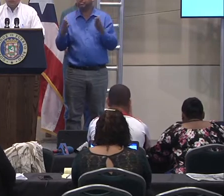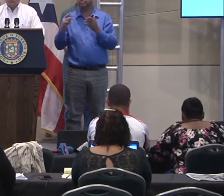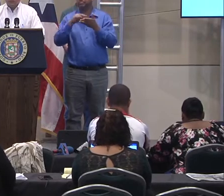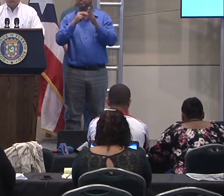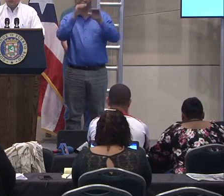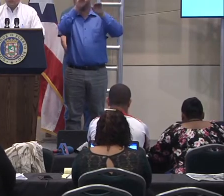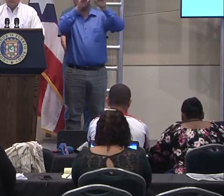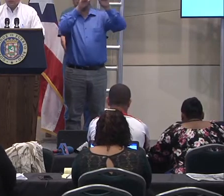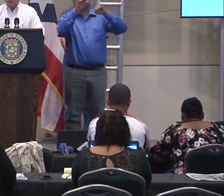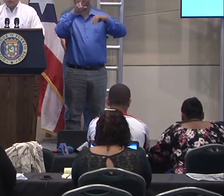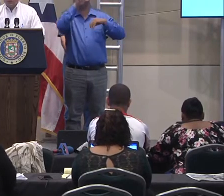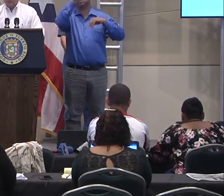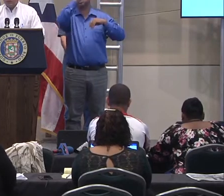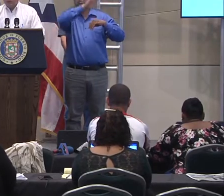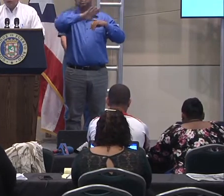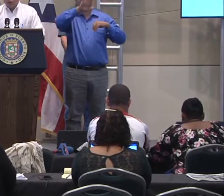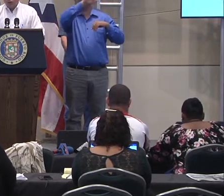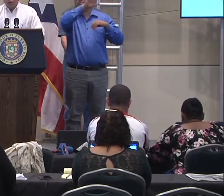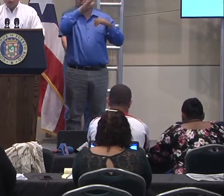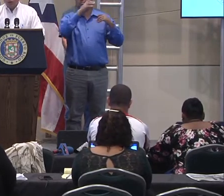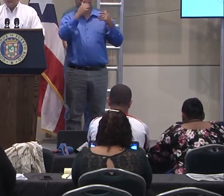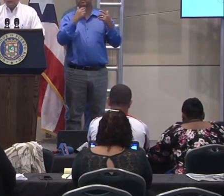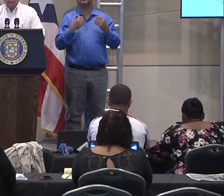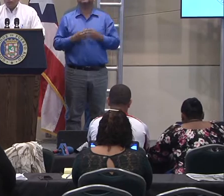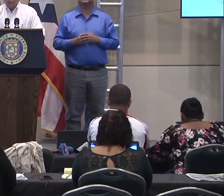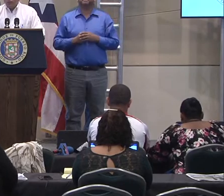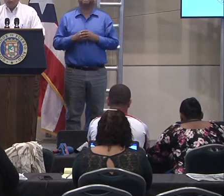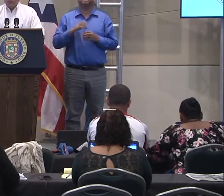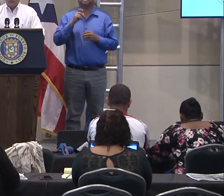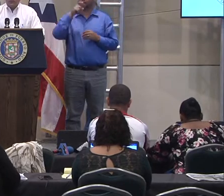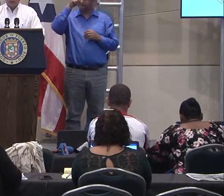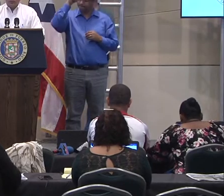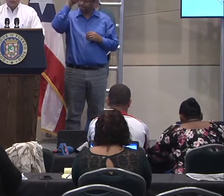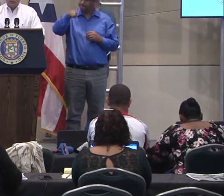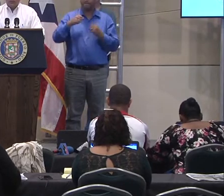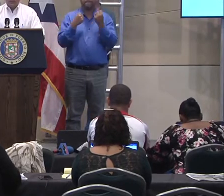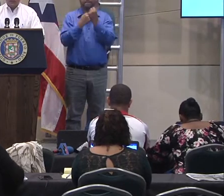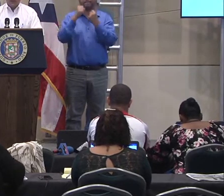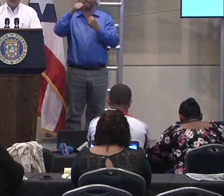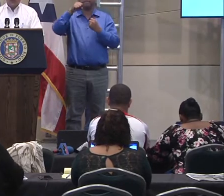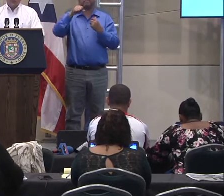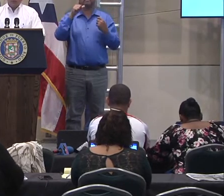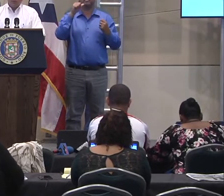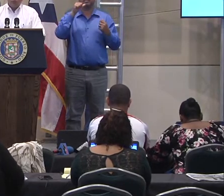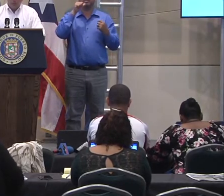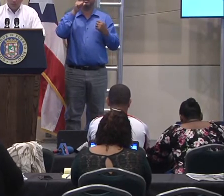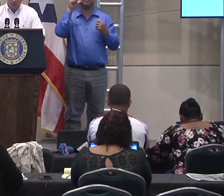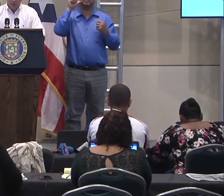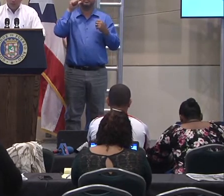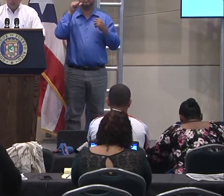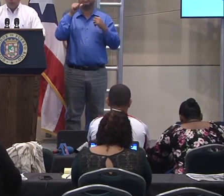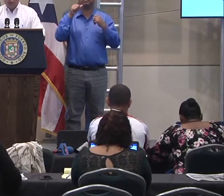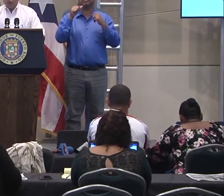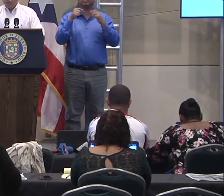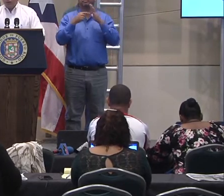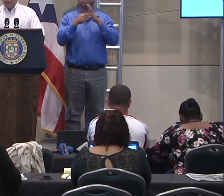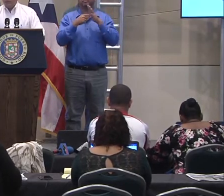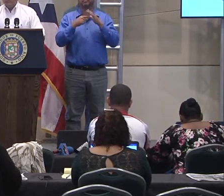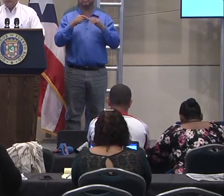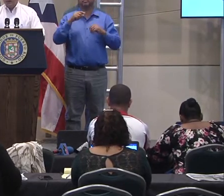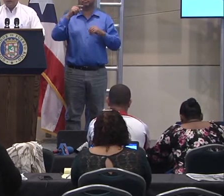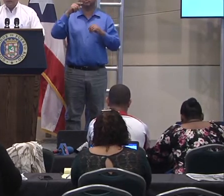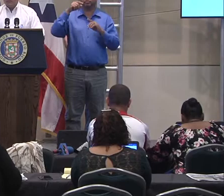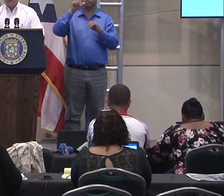mainland or going on its own to do its grid recovery. No, we need support and we're getting support. Yesterday, you know, the CEO of